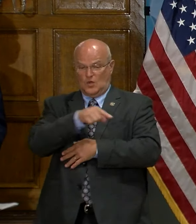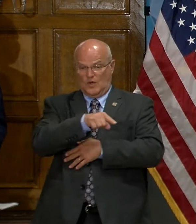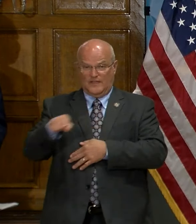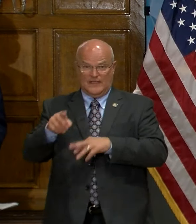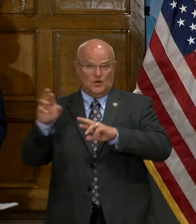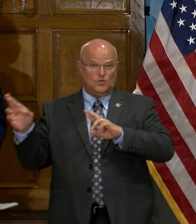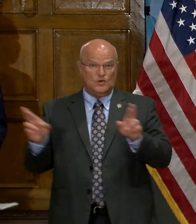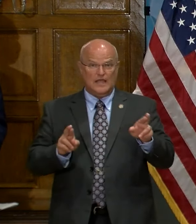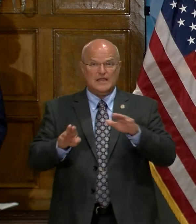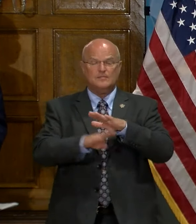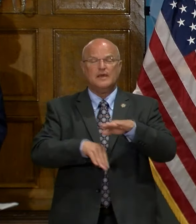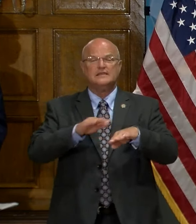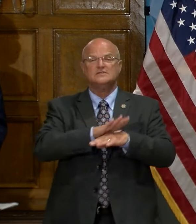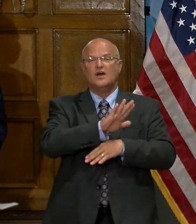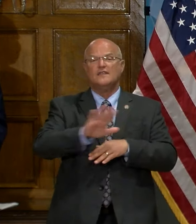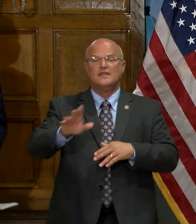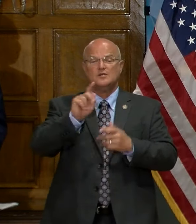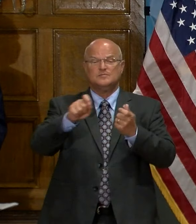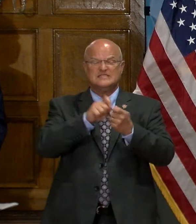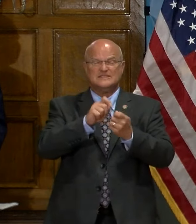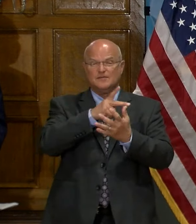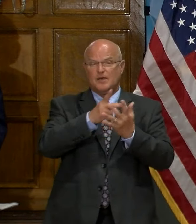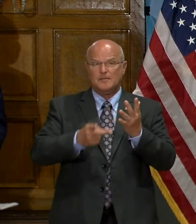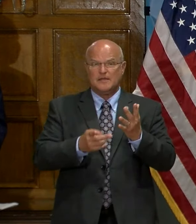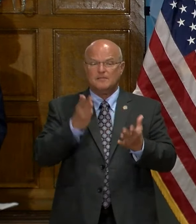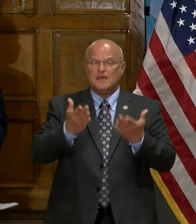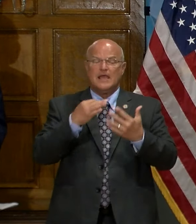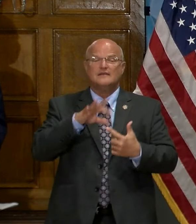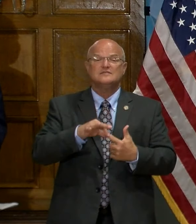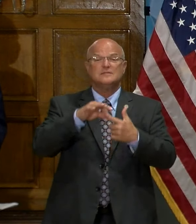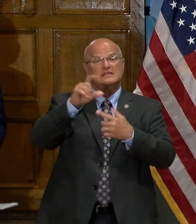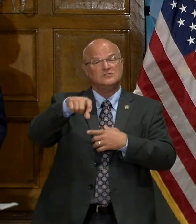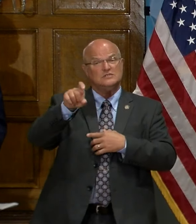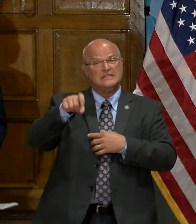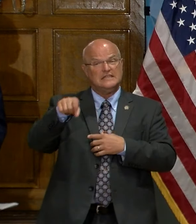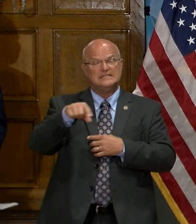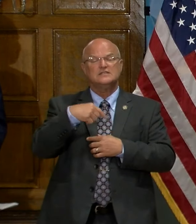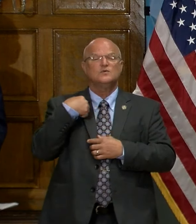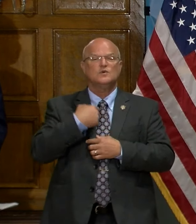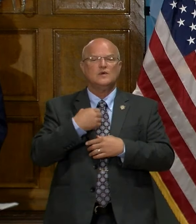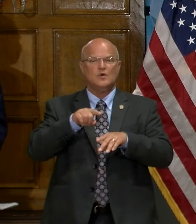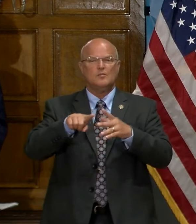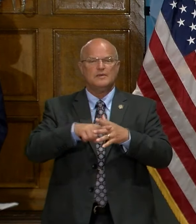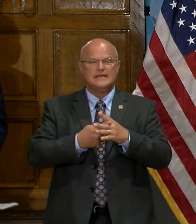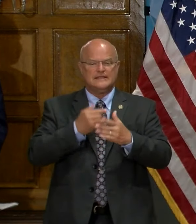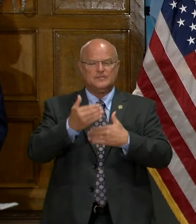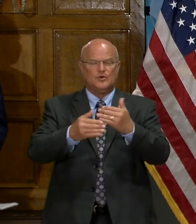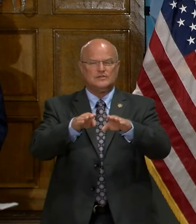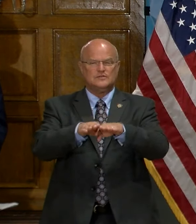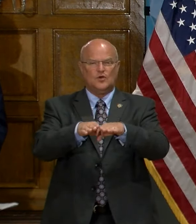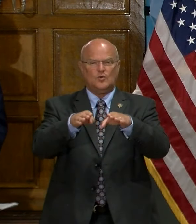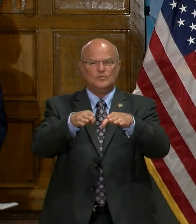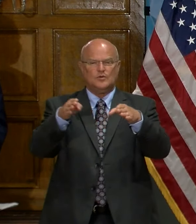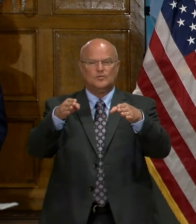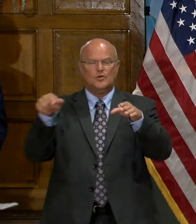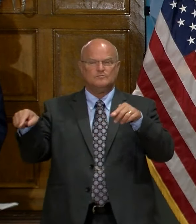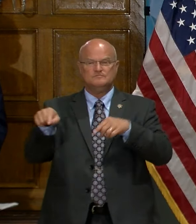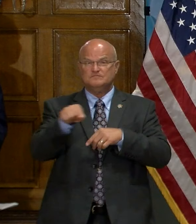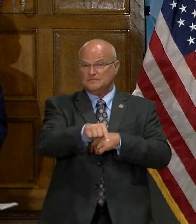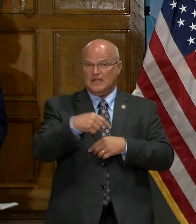given circumstances and their specific populations, which may have special needs, we will begin this process. It